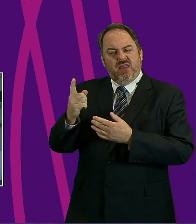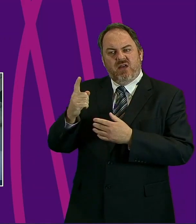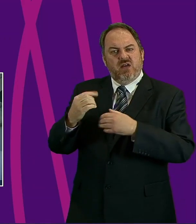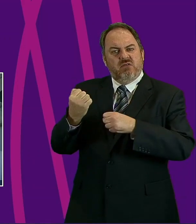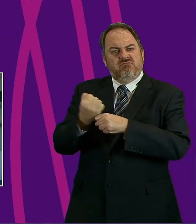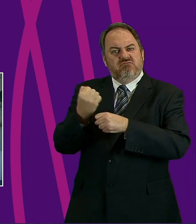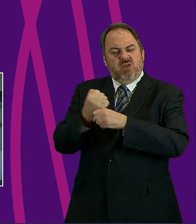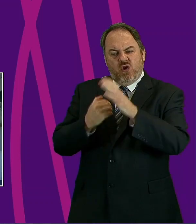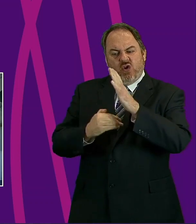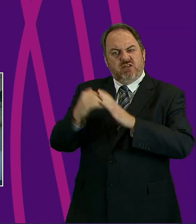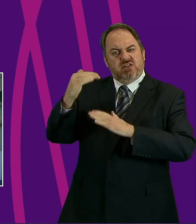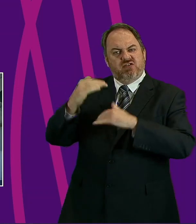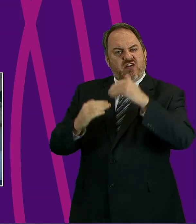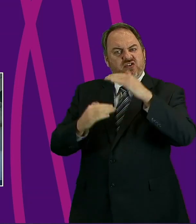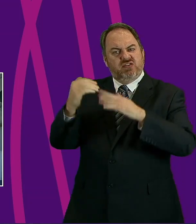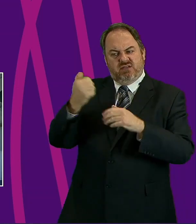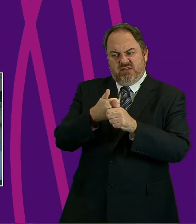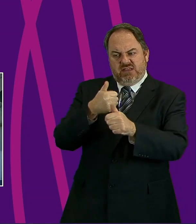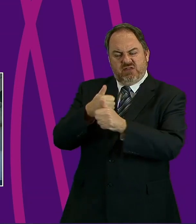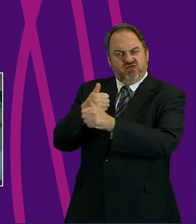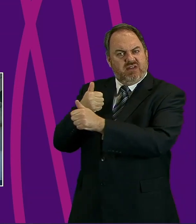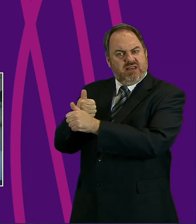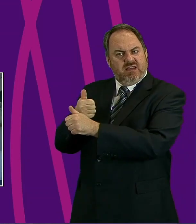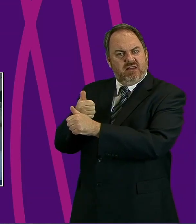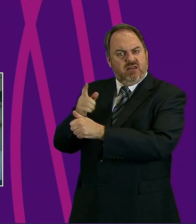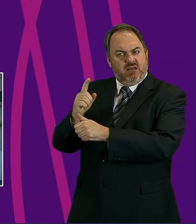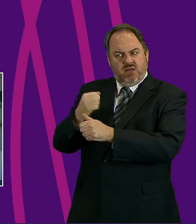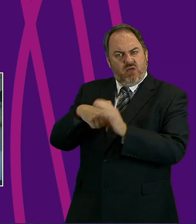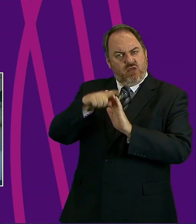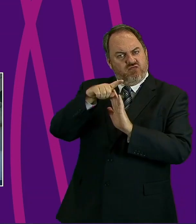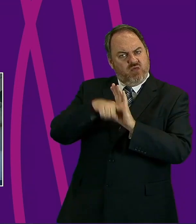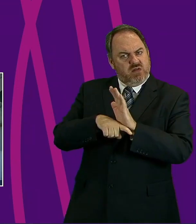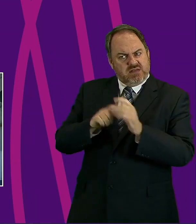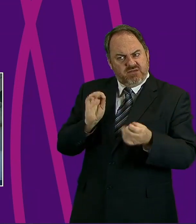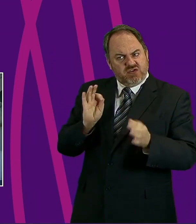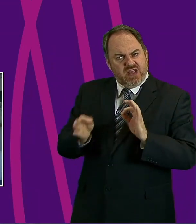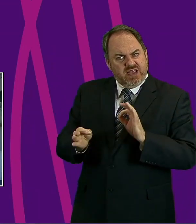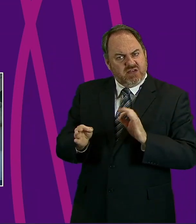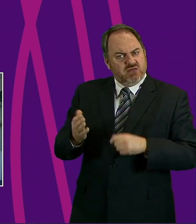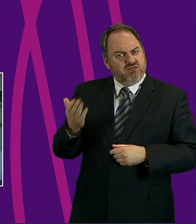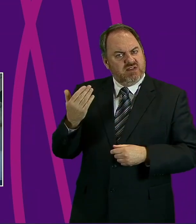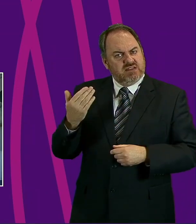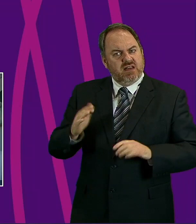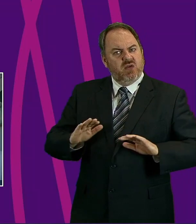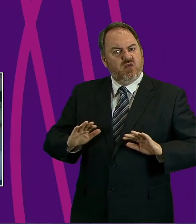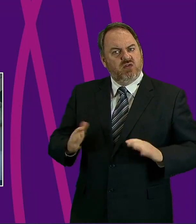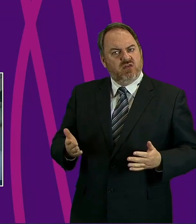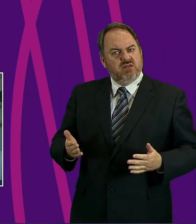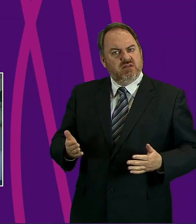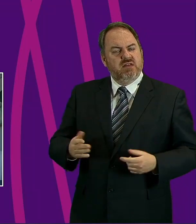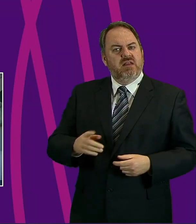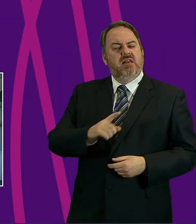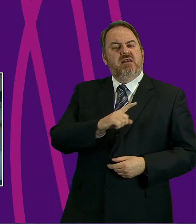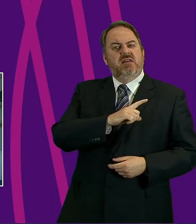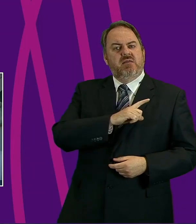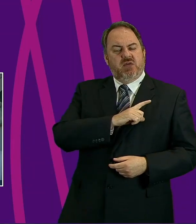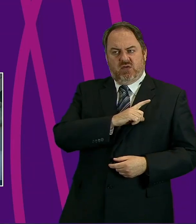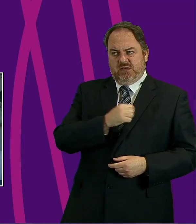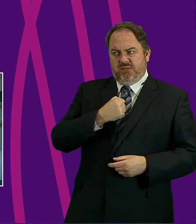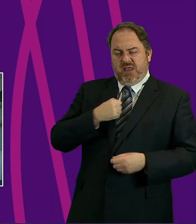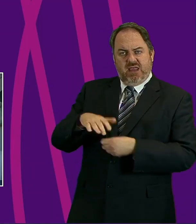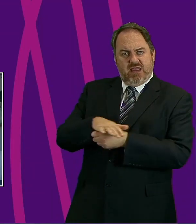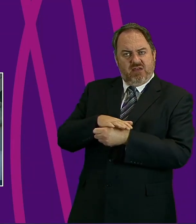has changed? As I'm aware of several instances of construction work in my own constituency where